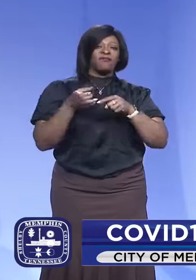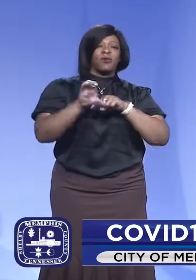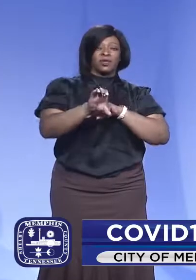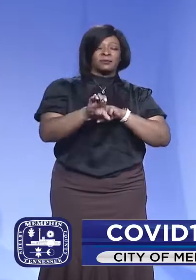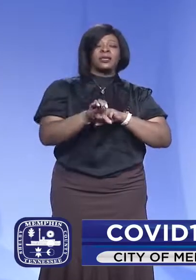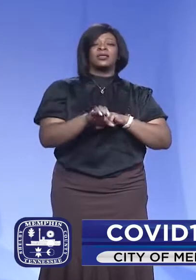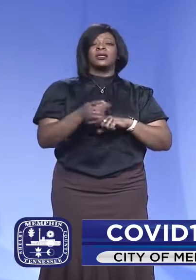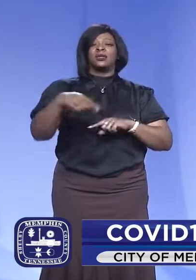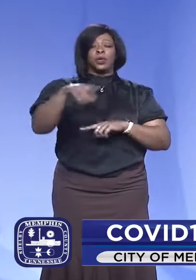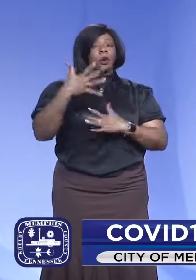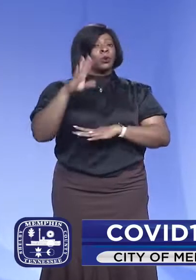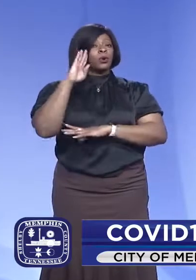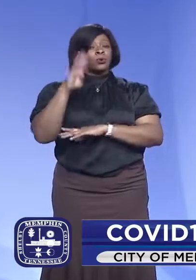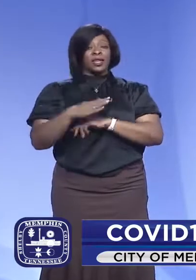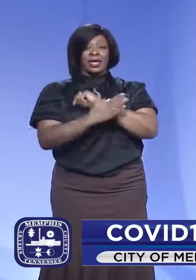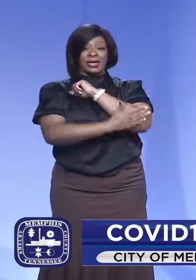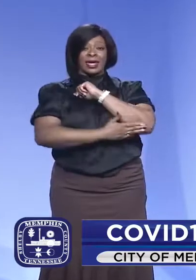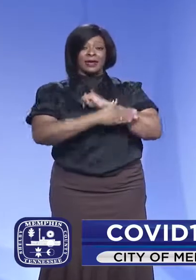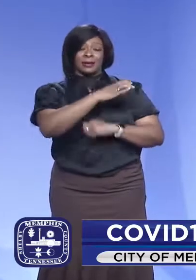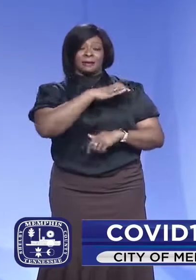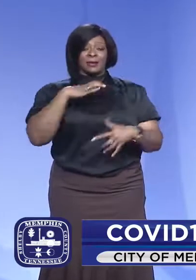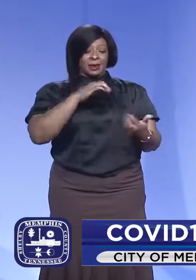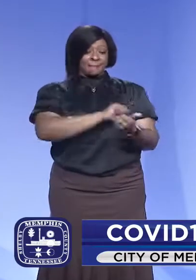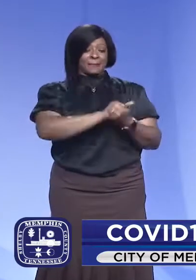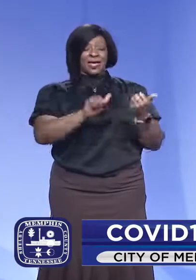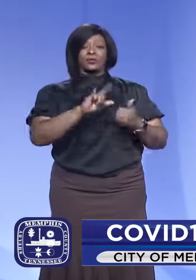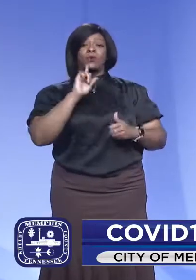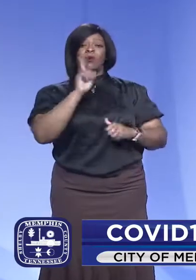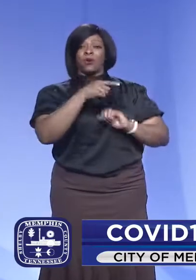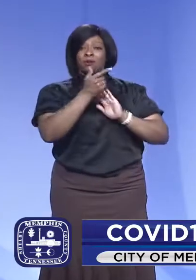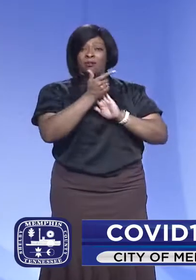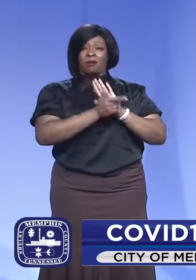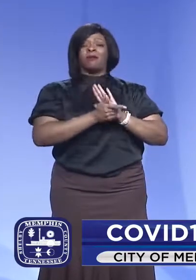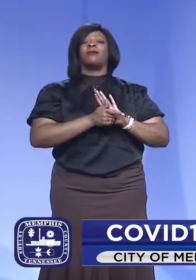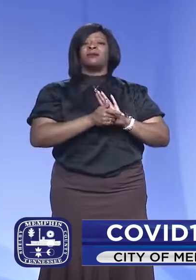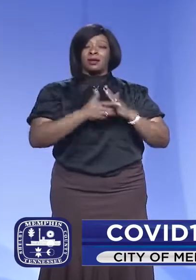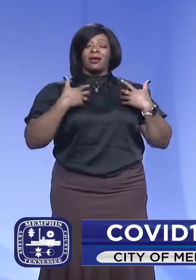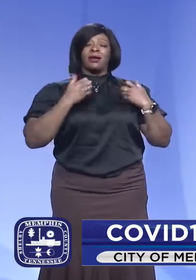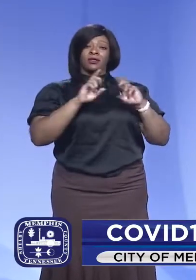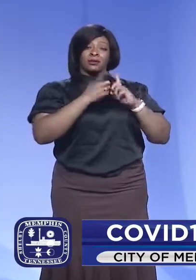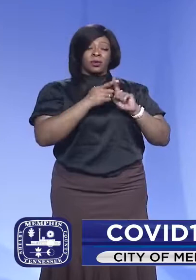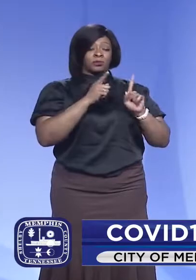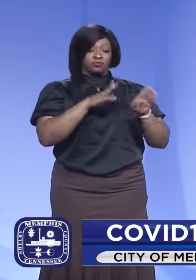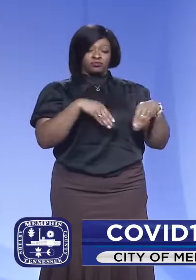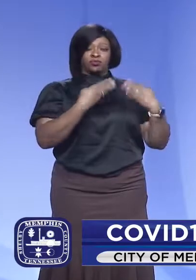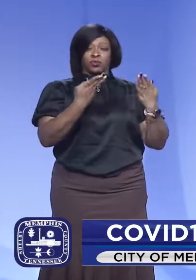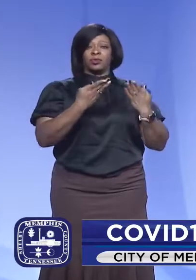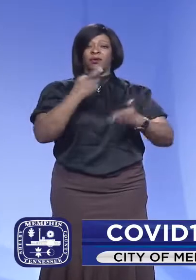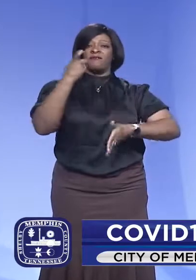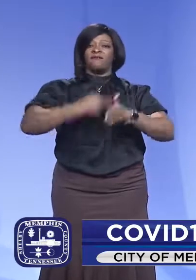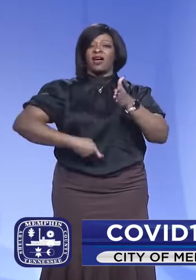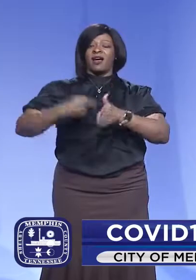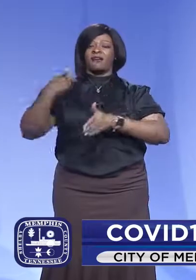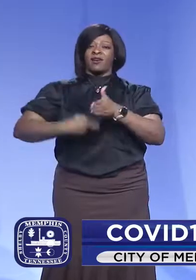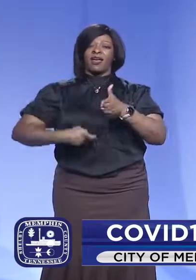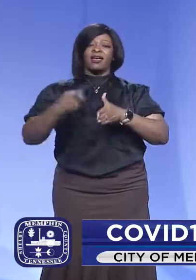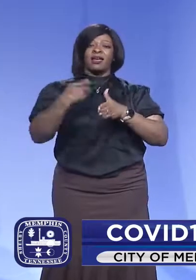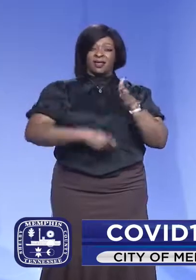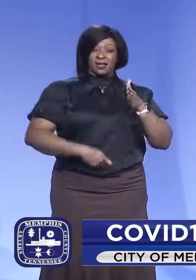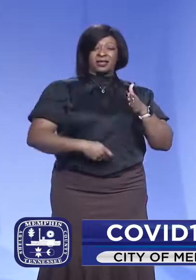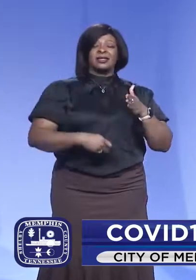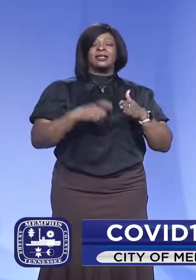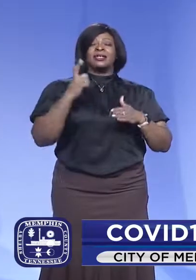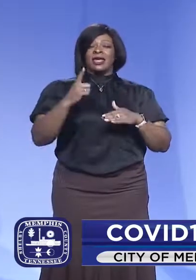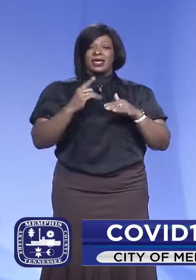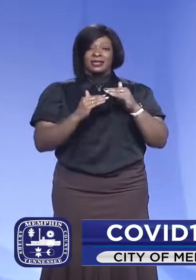Many of you are aware that the County Commission passed an ordinance allowing the health department to issue a fine, which is a